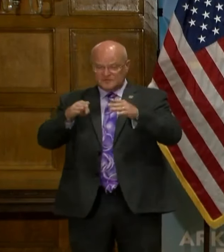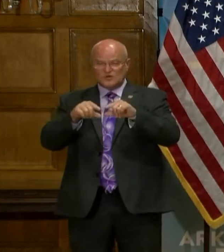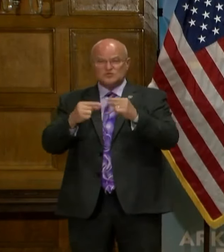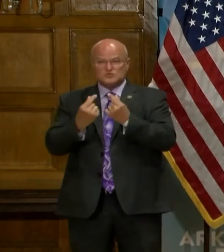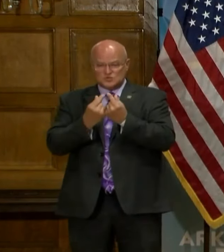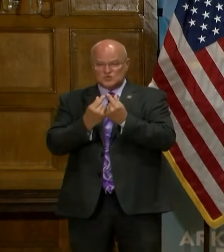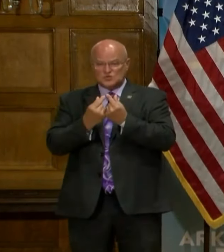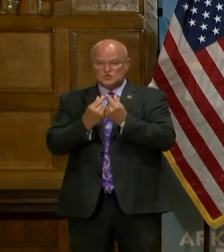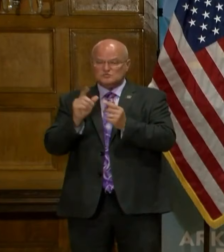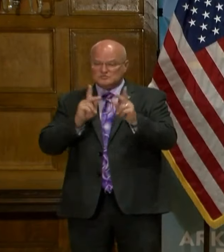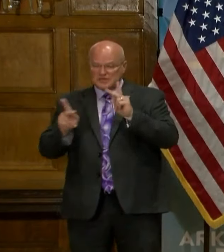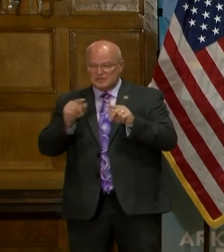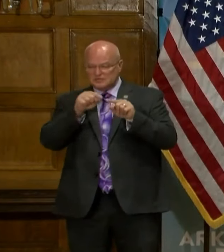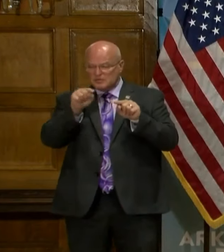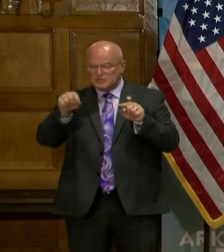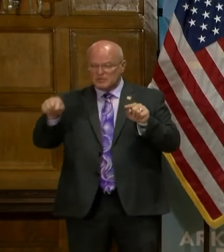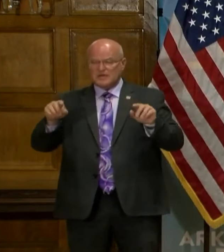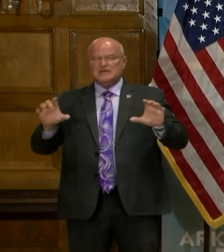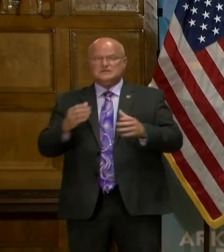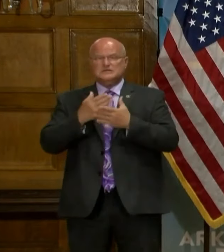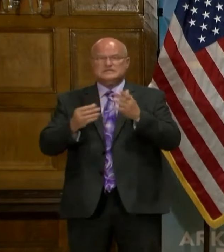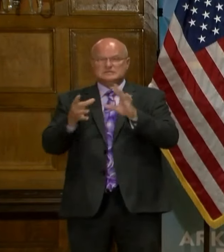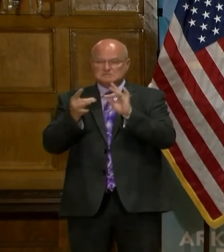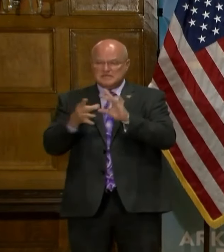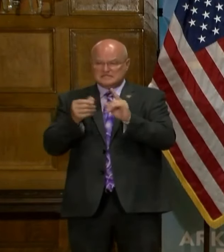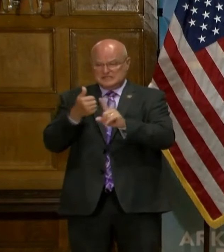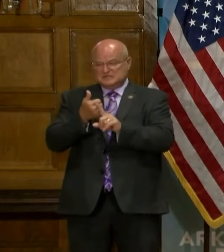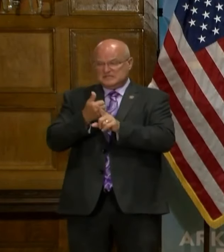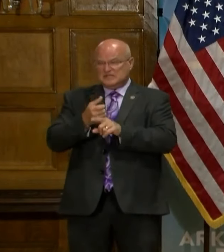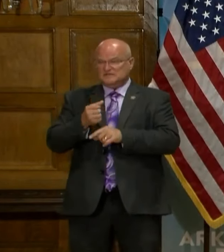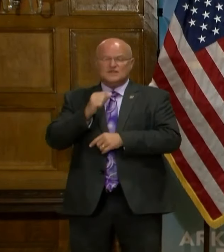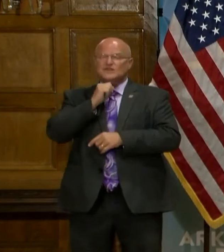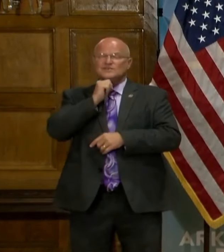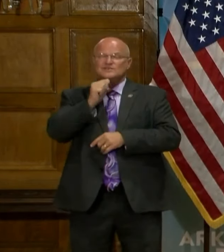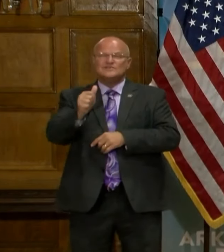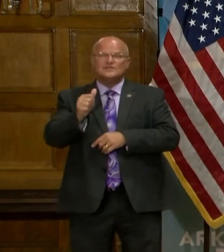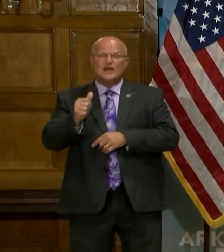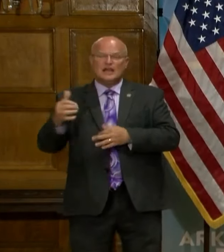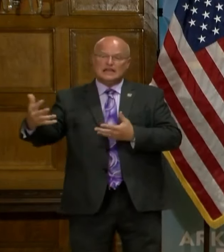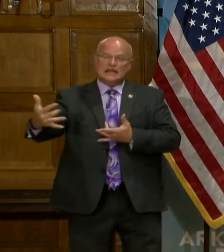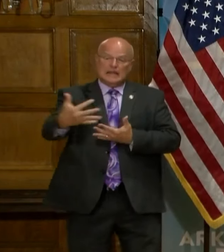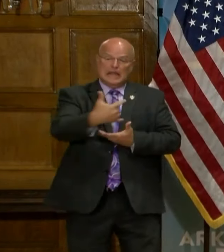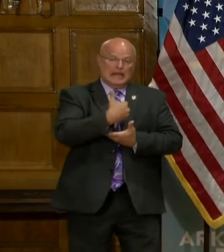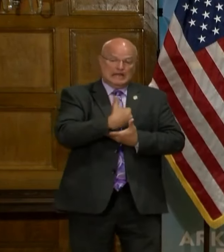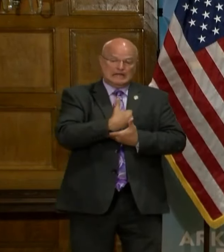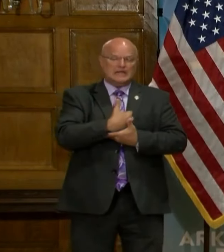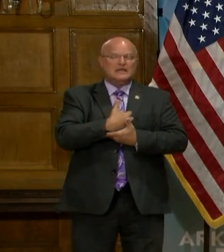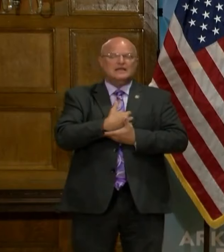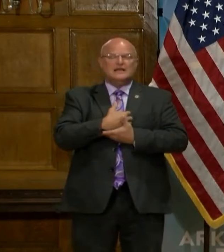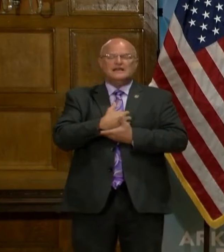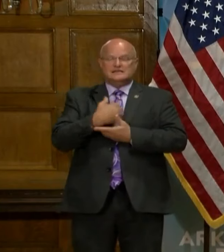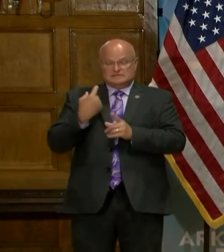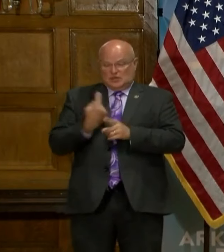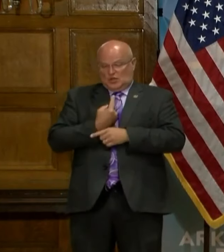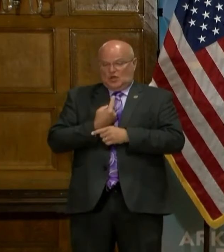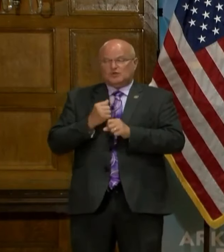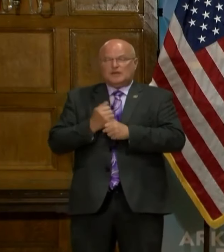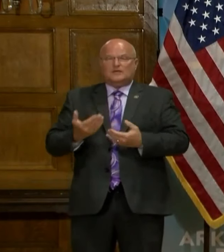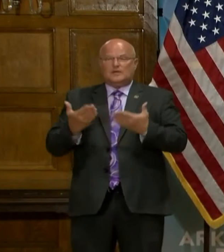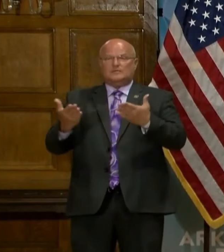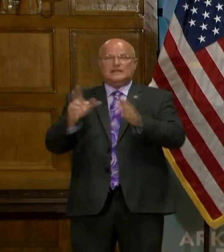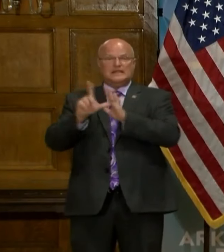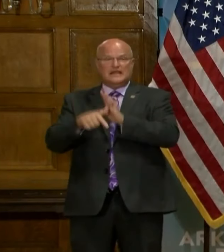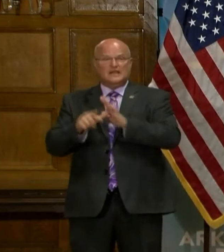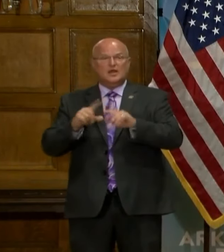group, key informants, and they've been doing some messaging themselves. So they're not just collecting information to make